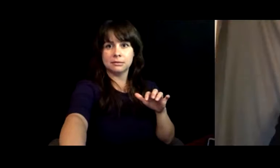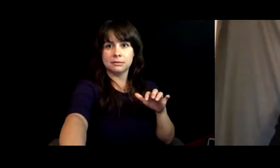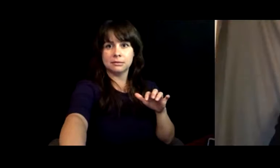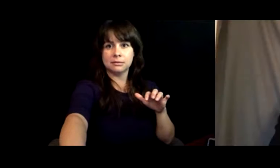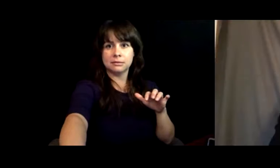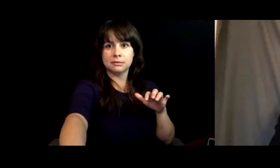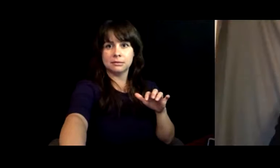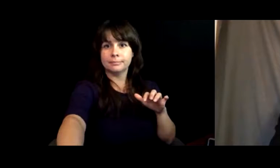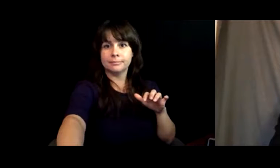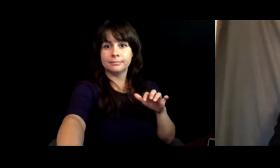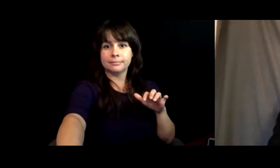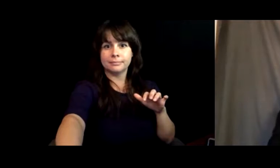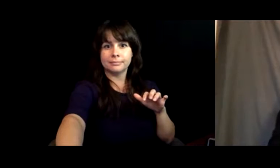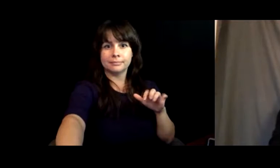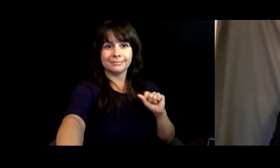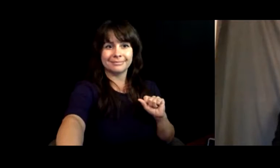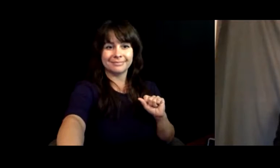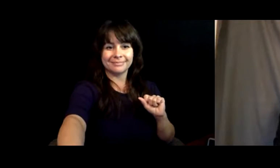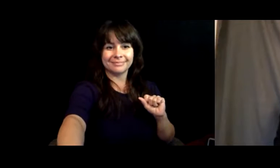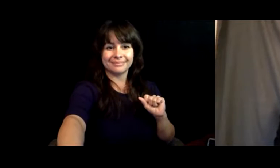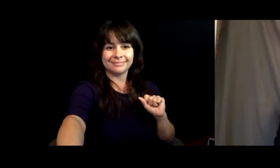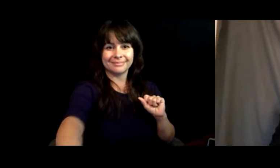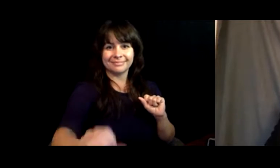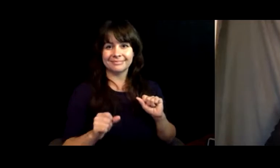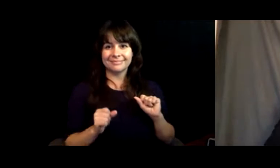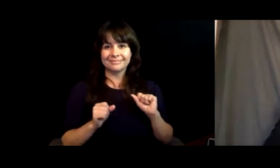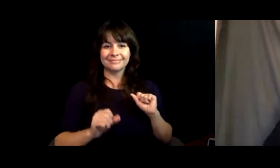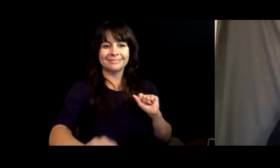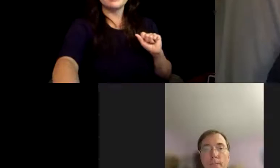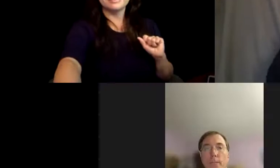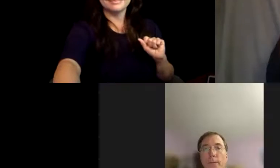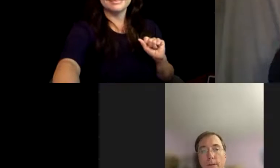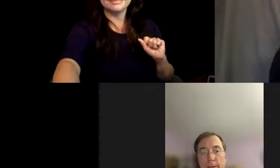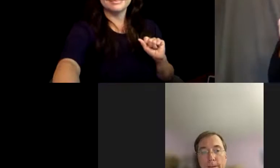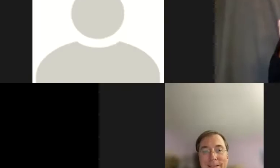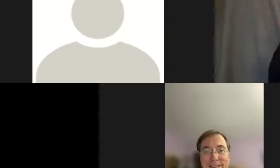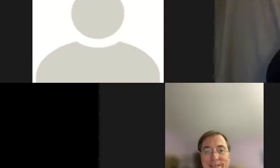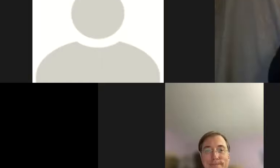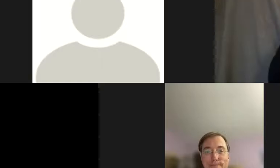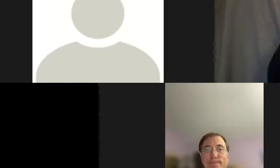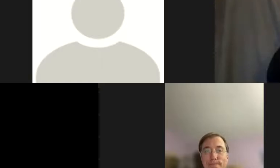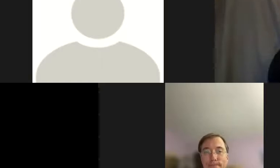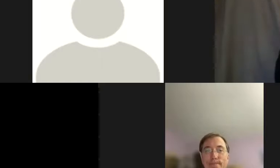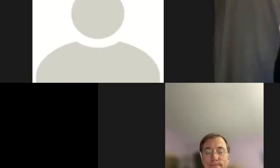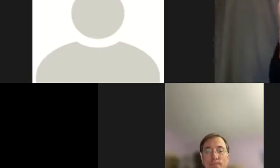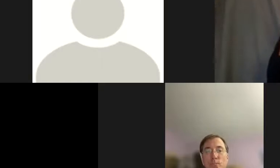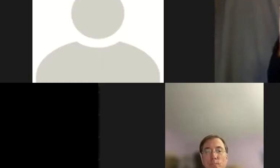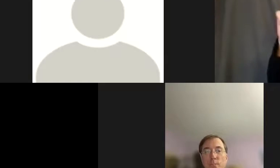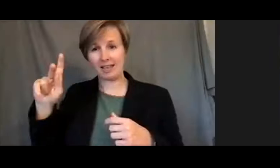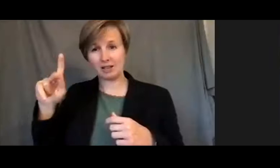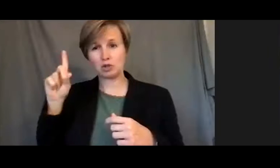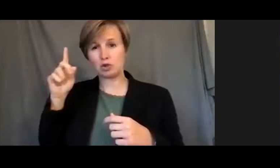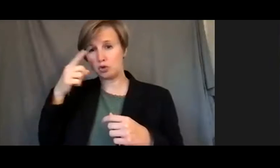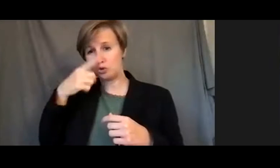turn things over to Delegate Paul Kriezek, who represents the 44th District now. And Delegate Kriezek, if you two could give a little bit of an